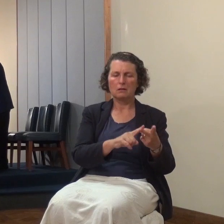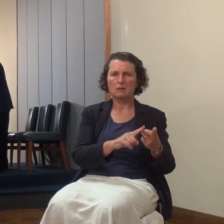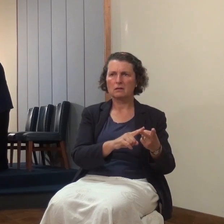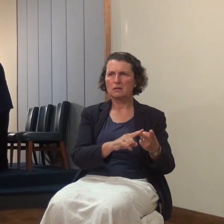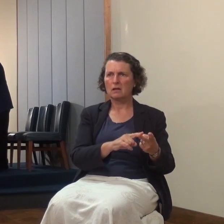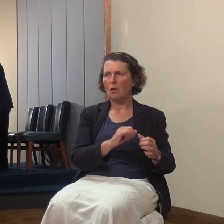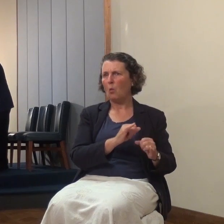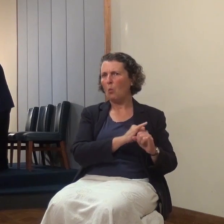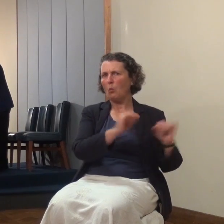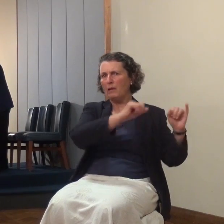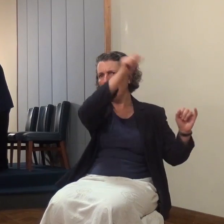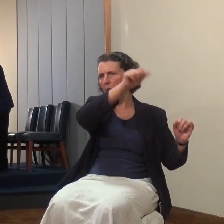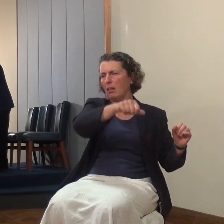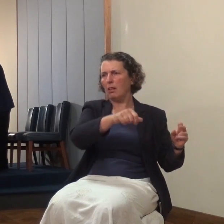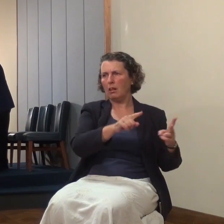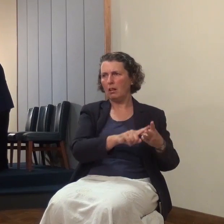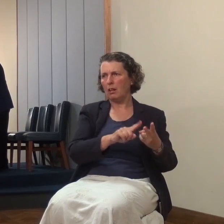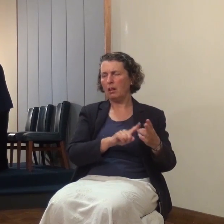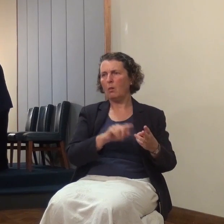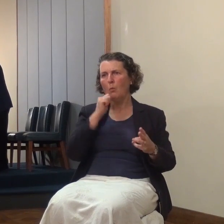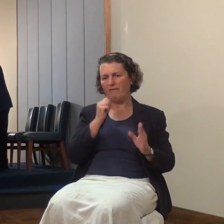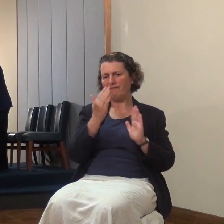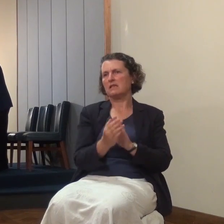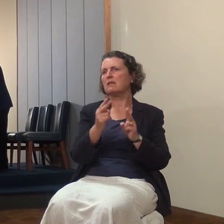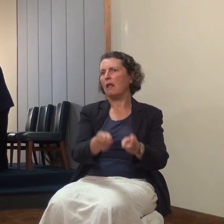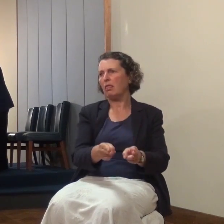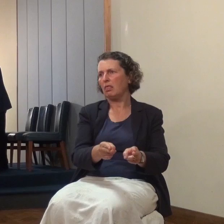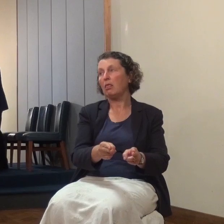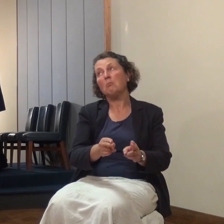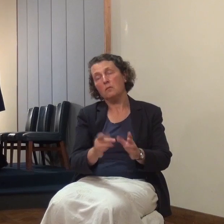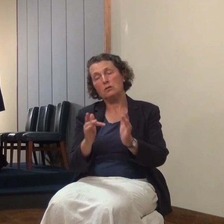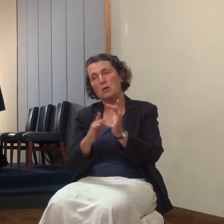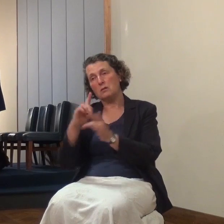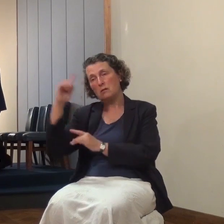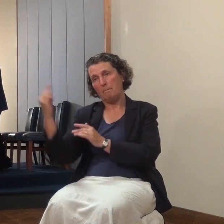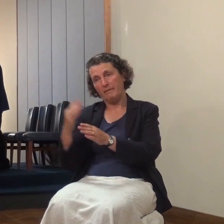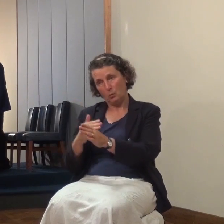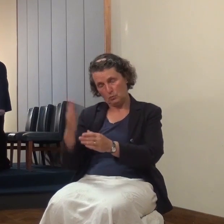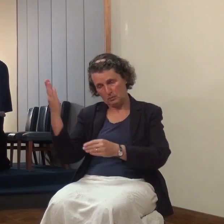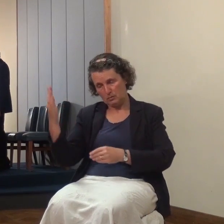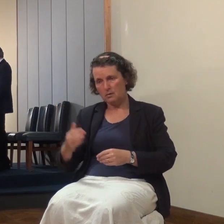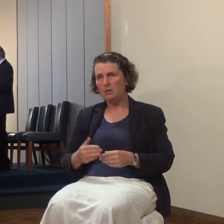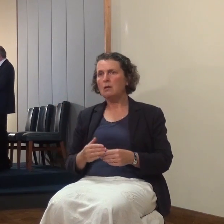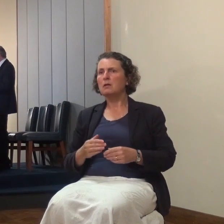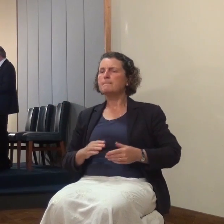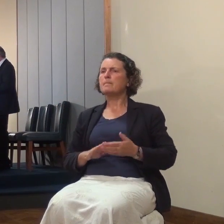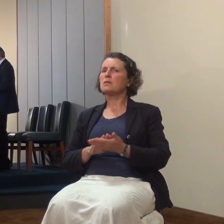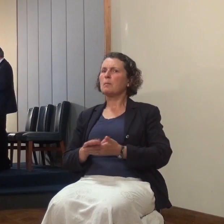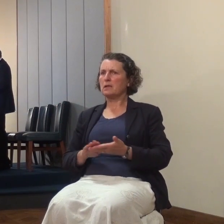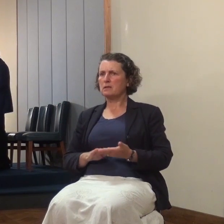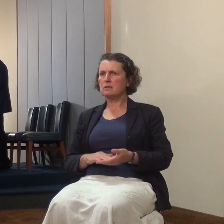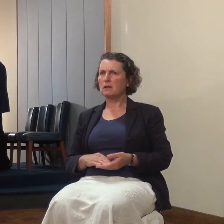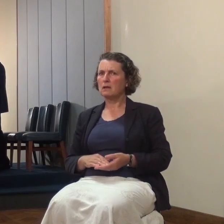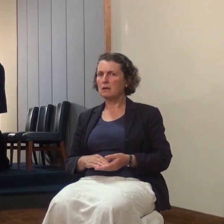death awaits us all, unless the Lord returns in our lifetime. No government, however well-intentioned, can